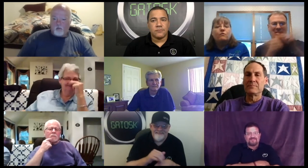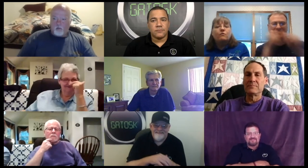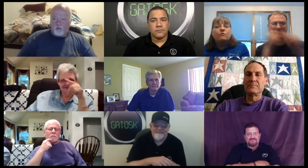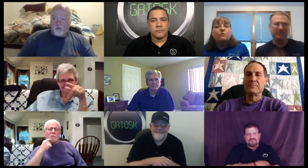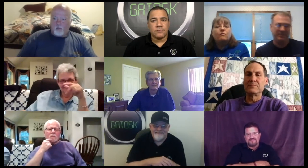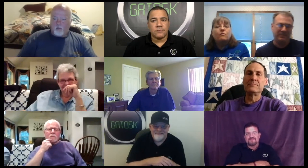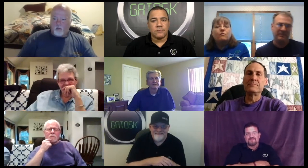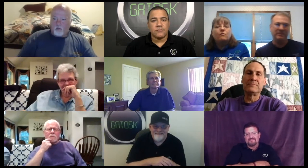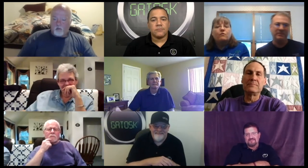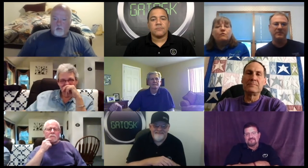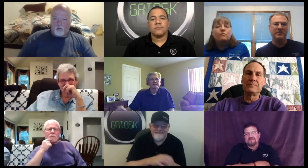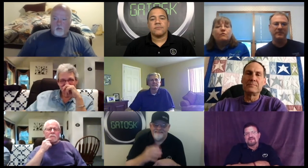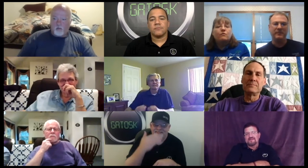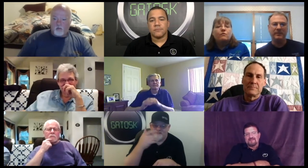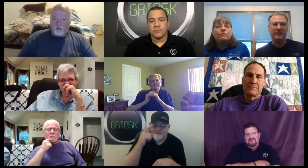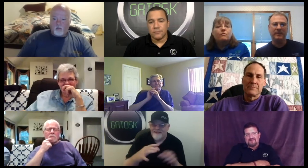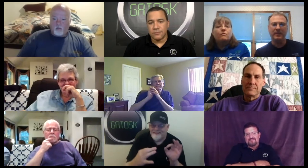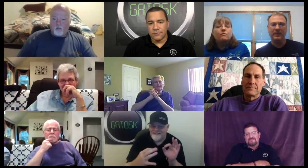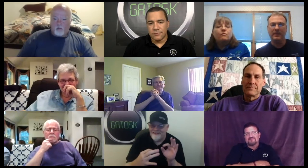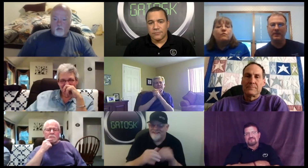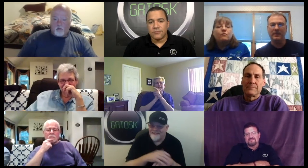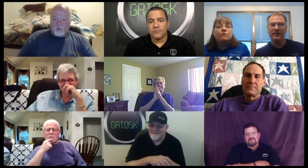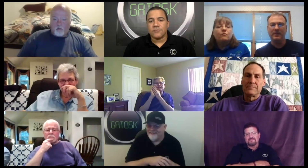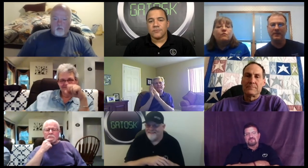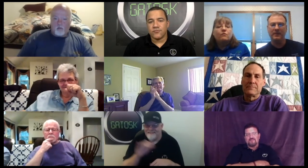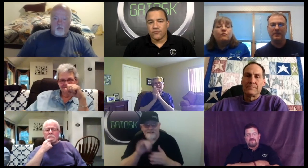Maybe they need to slow down the videos. They're kind of quick and it's hard to keep up.